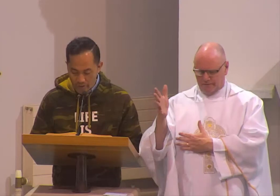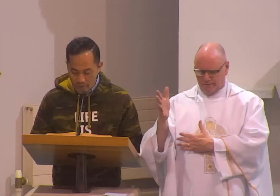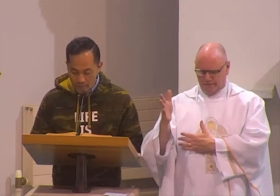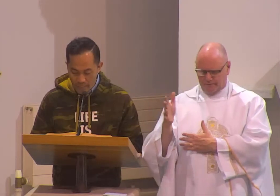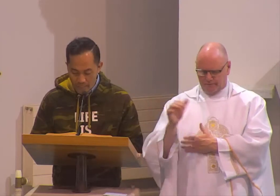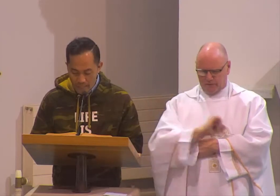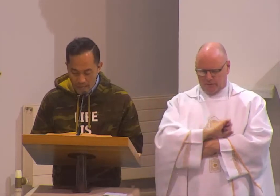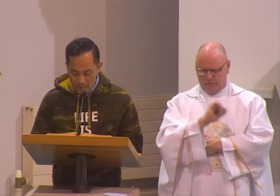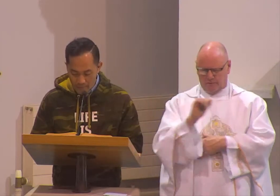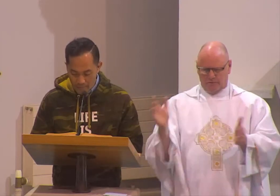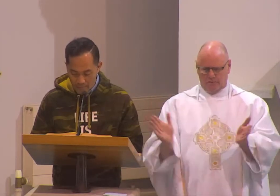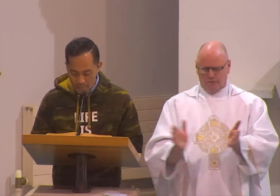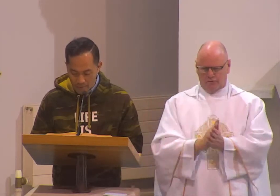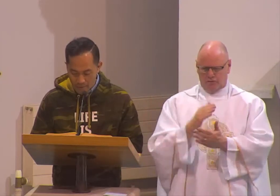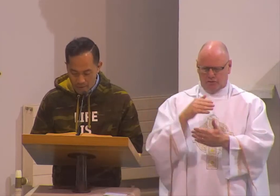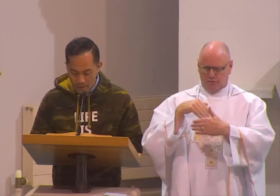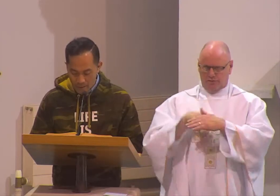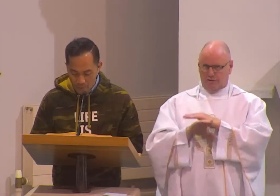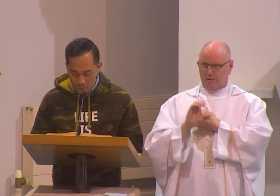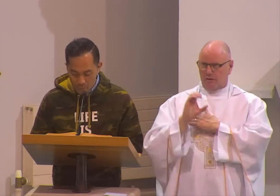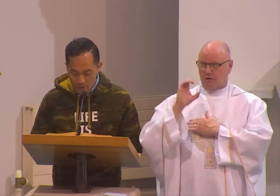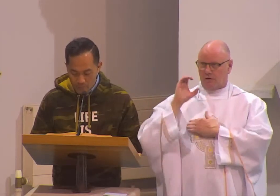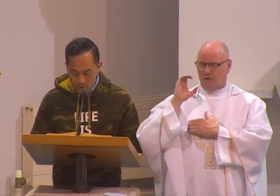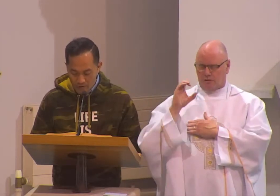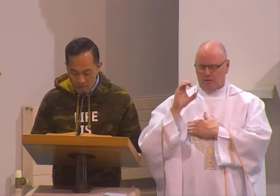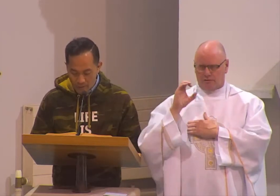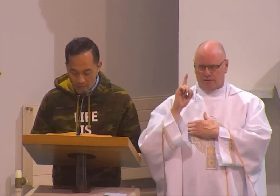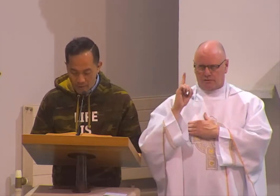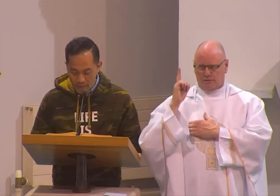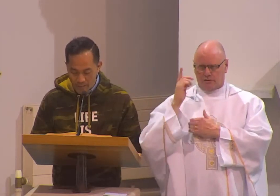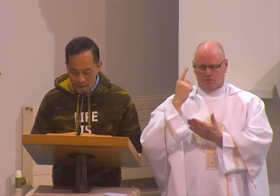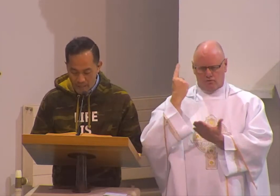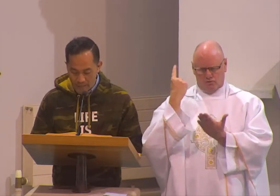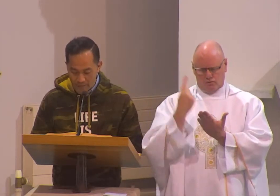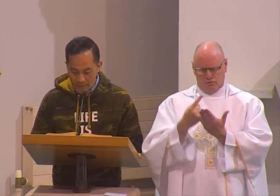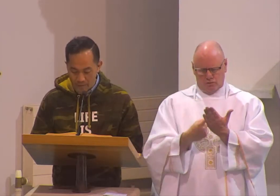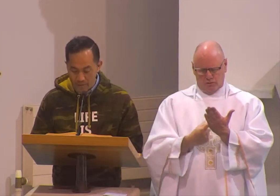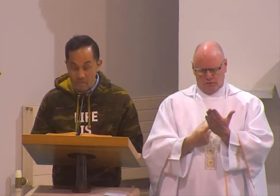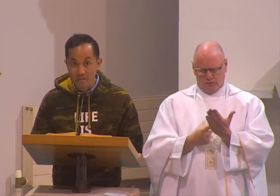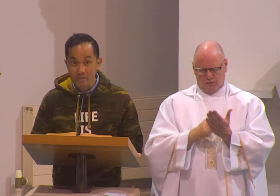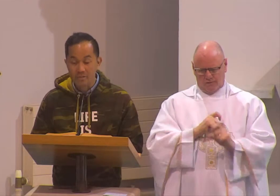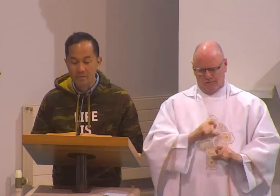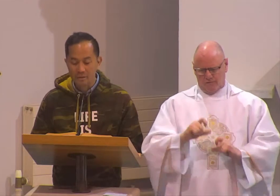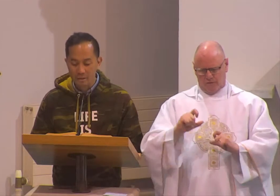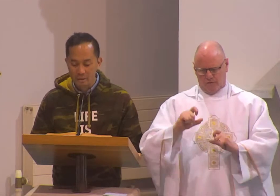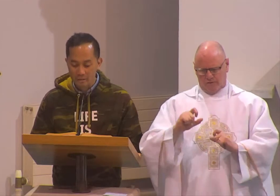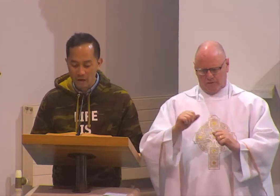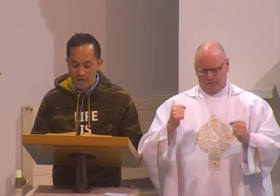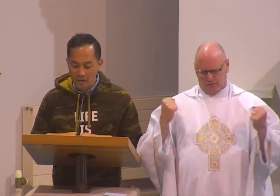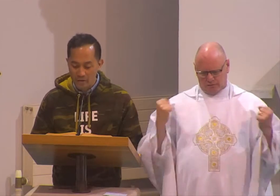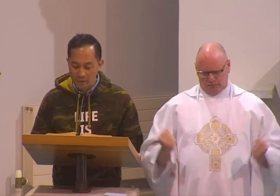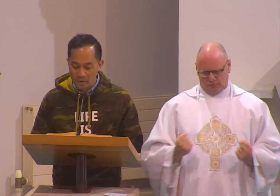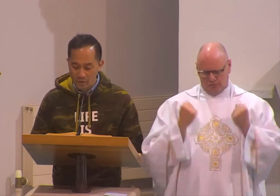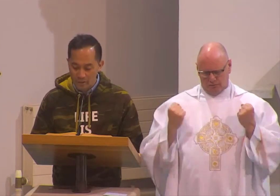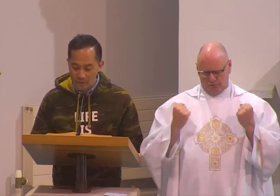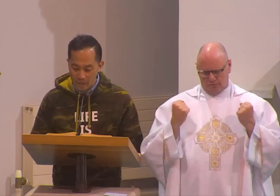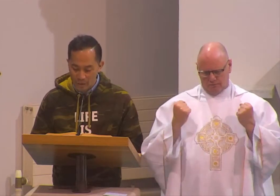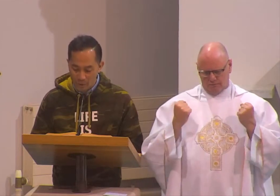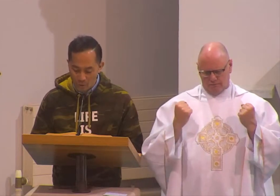be in him. He rules forever by his might. Cry out with joy to God all the